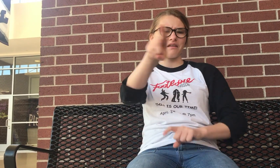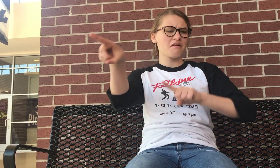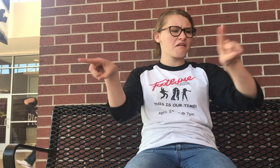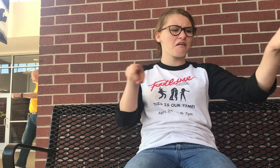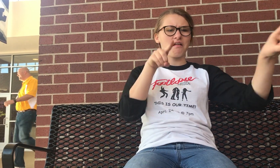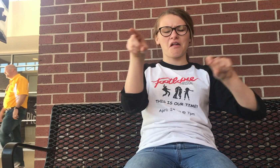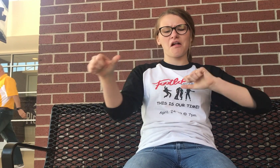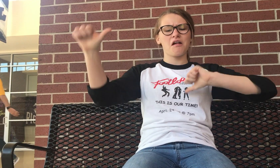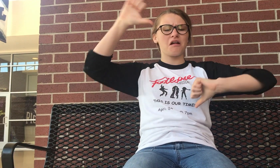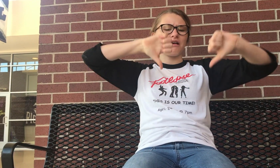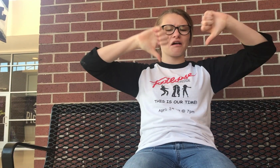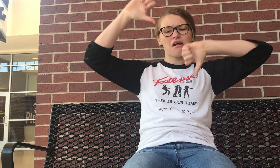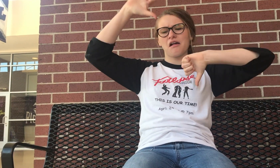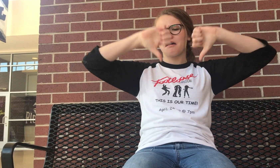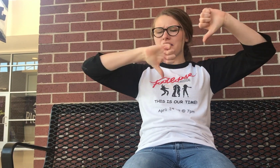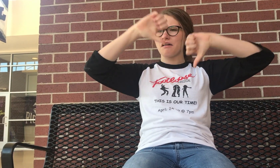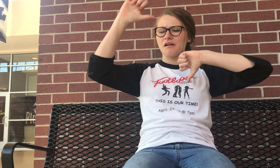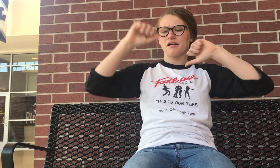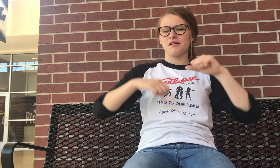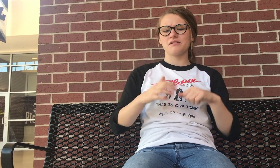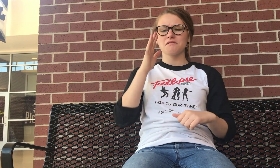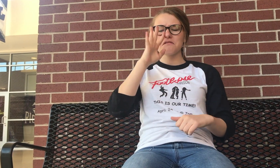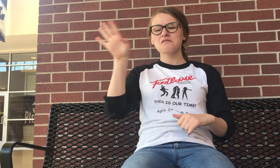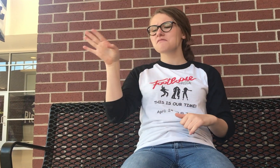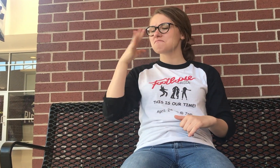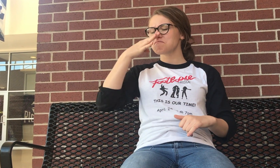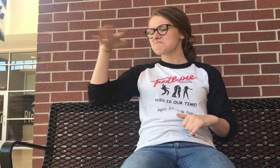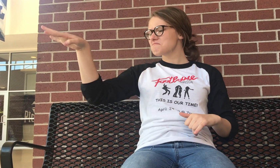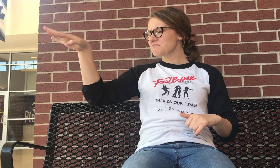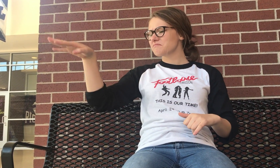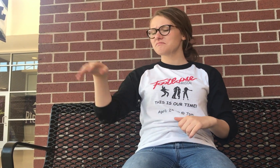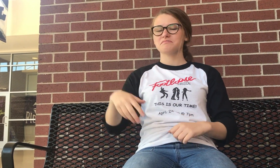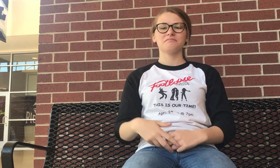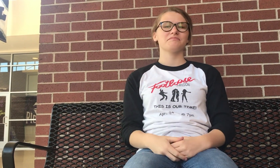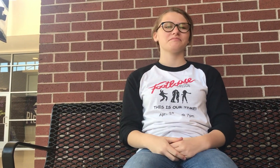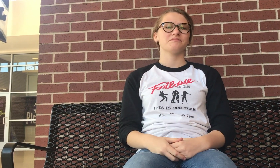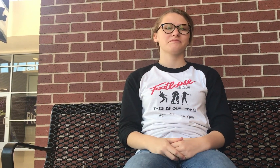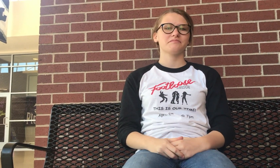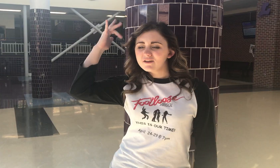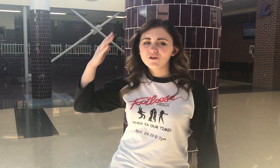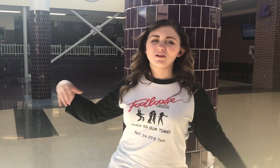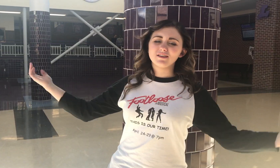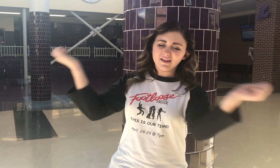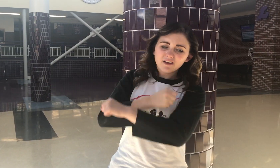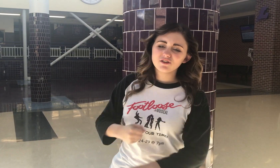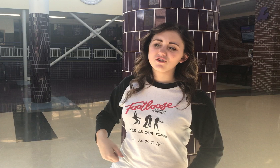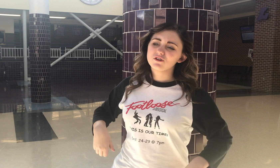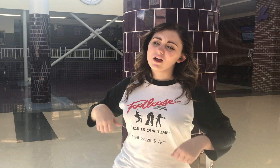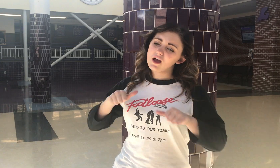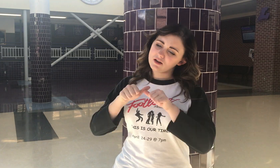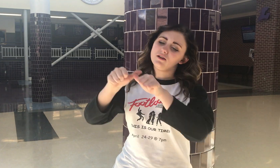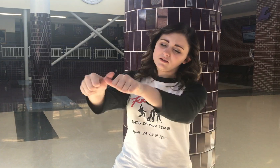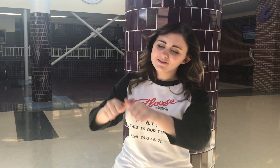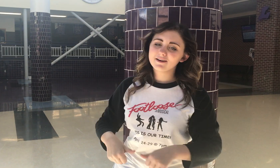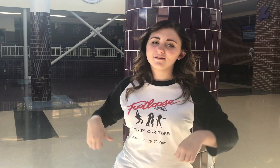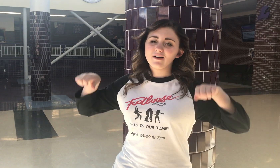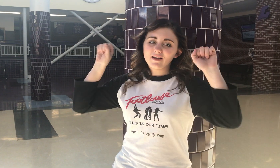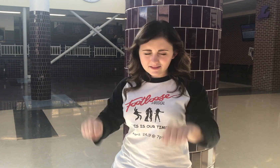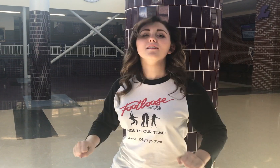care if nobody else believes Cause I've still got a lot of fight left in me